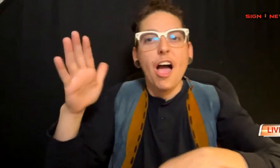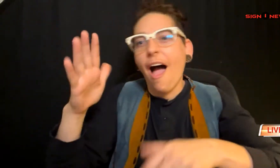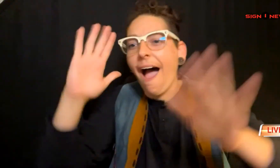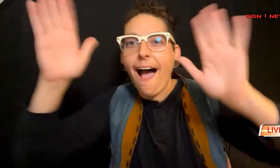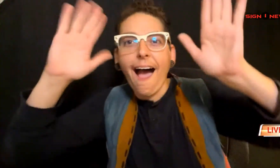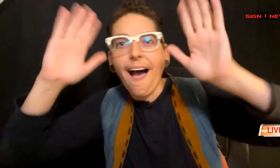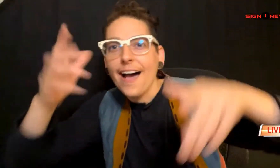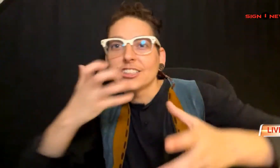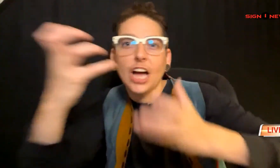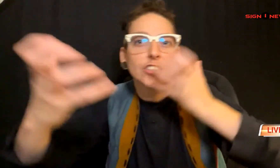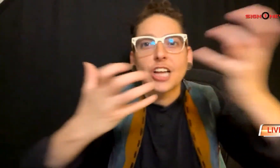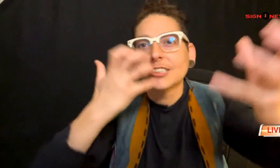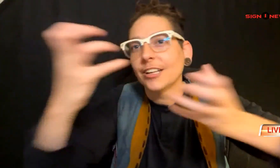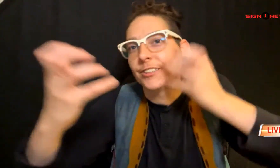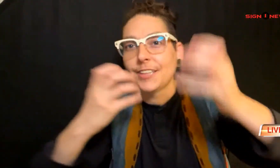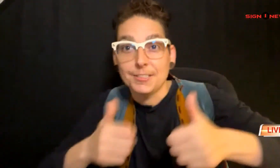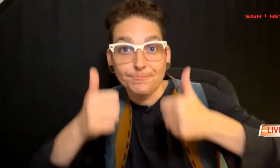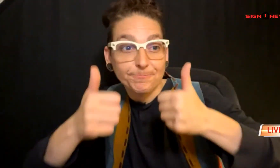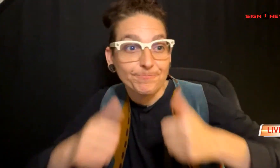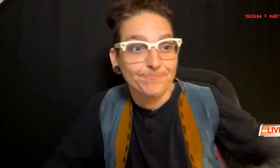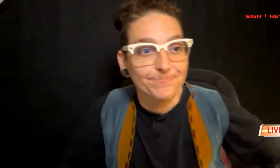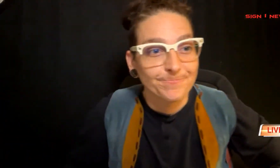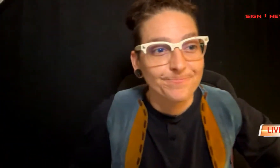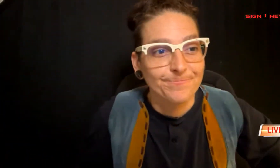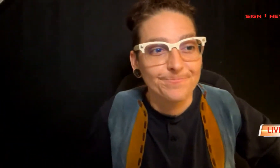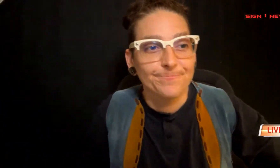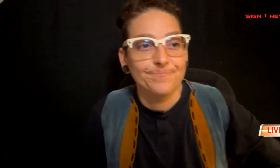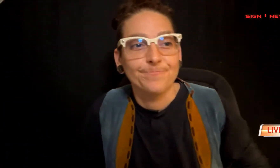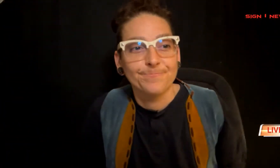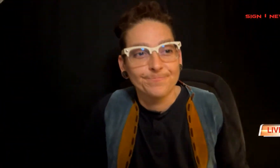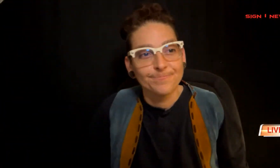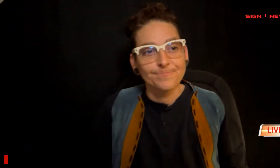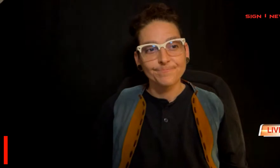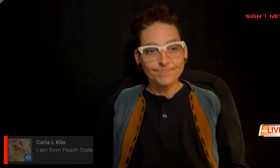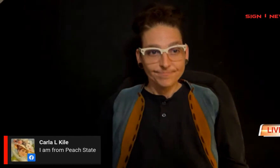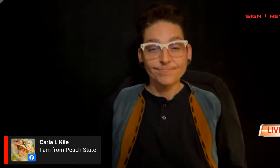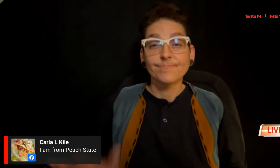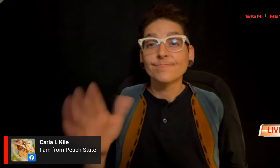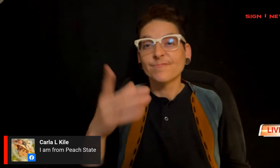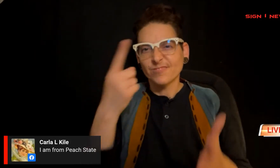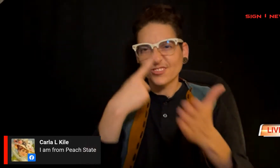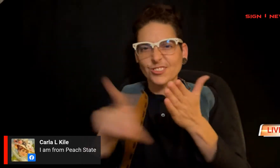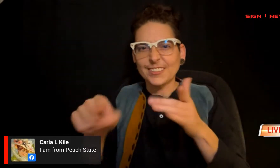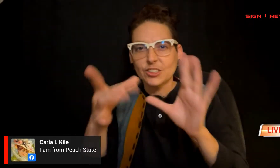check the chat comments to see where you're watching us from.